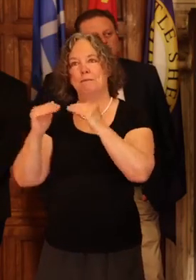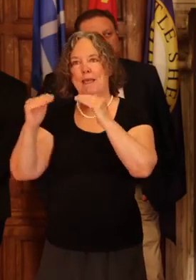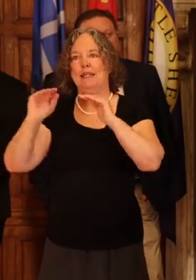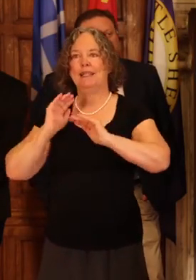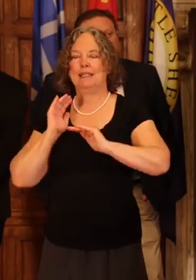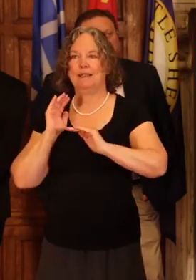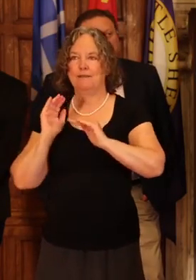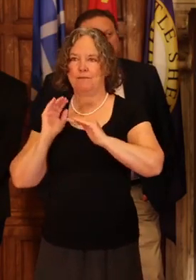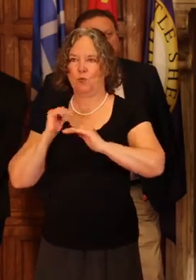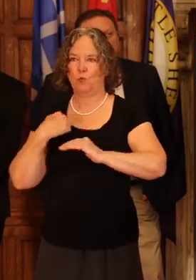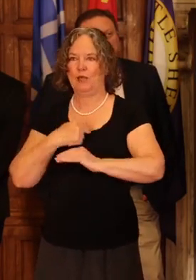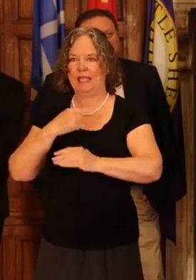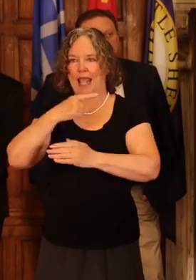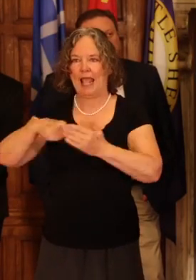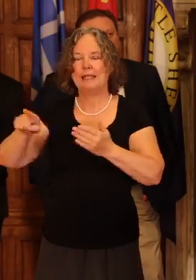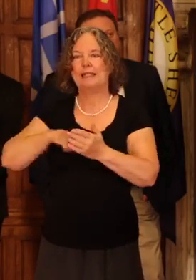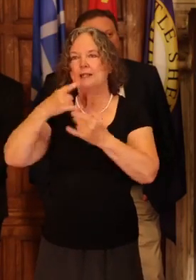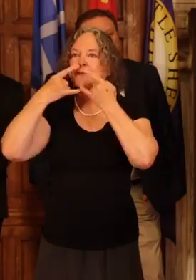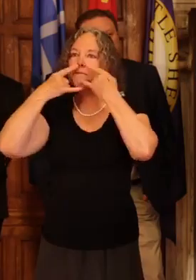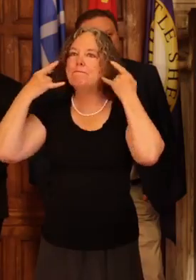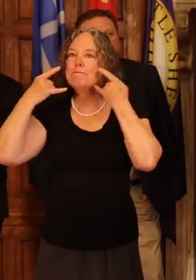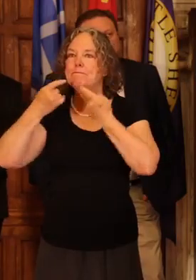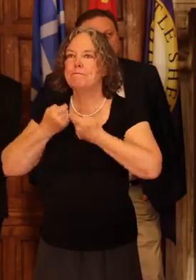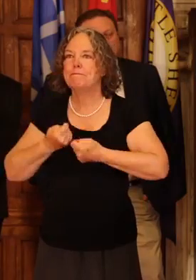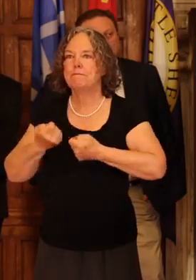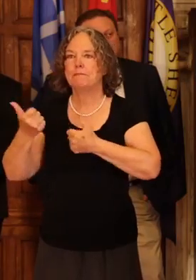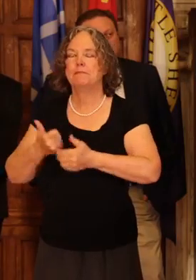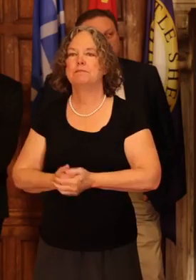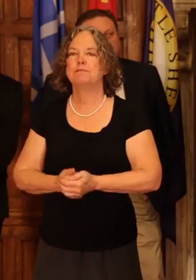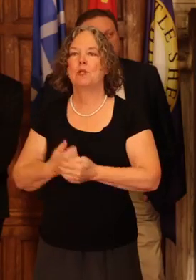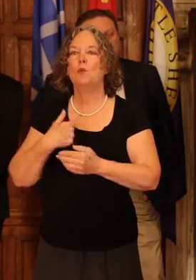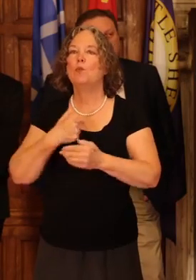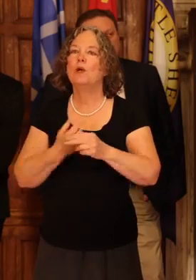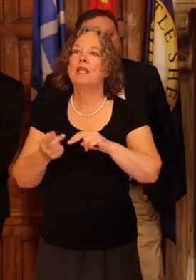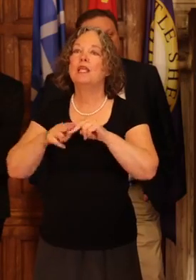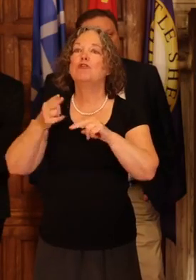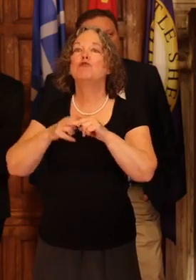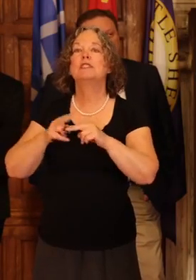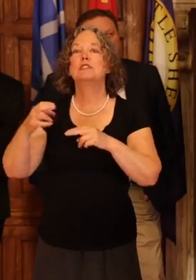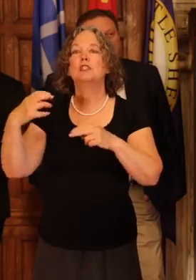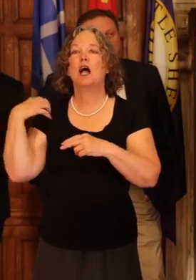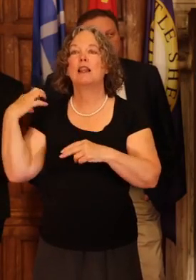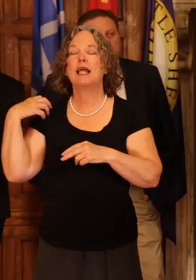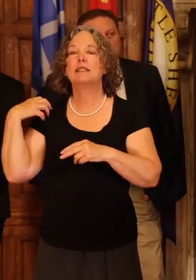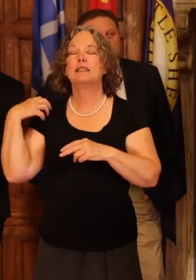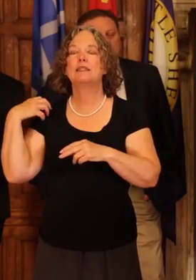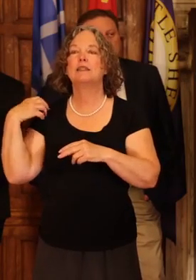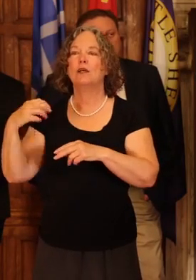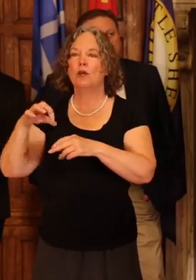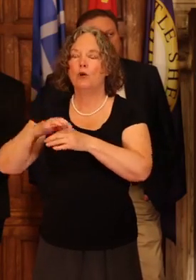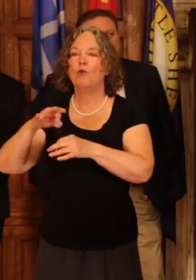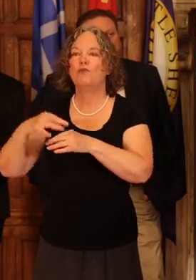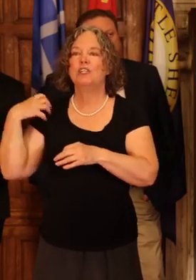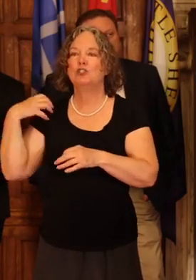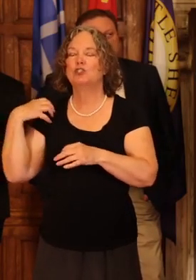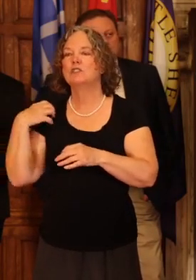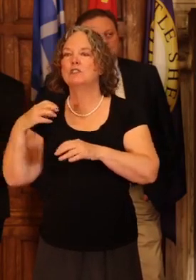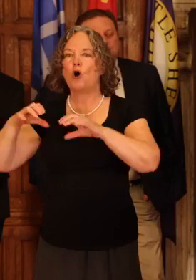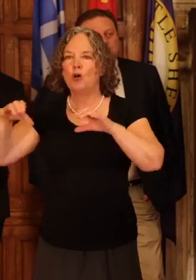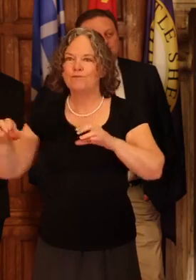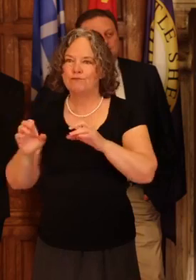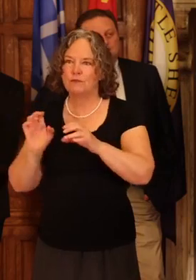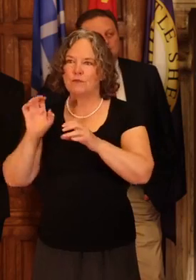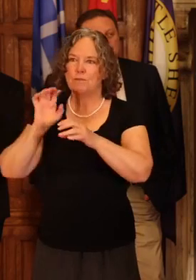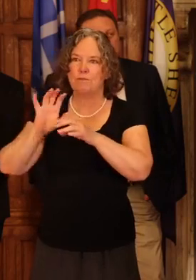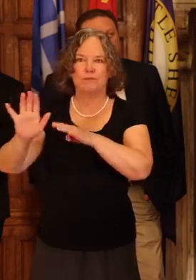statewide mask mandate. We increased local elected officials' oversight of public health actions and in